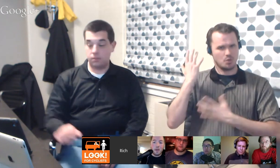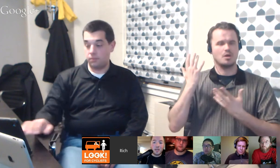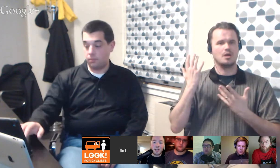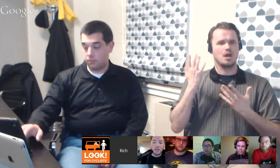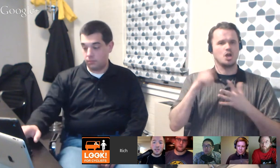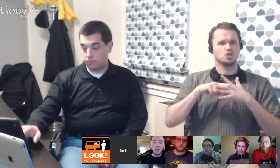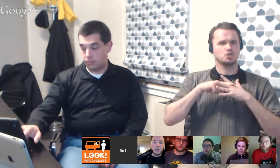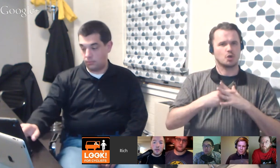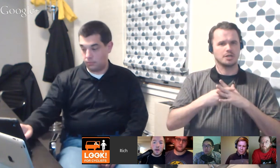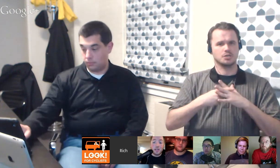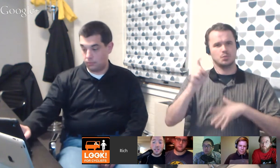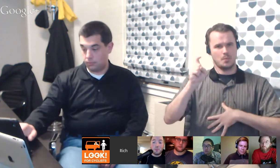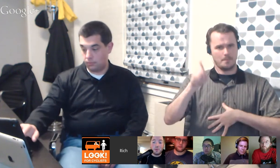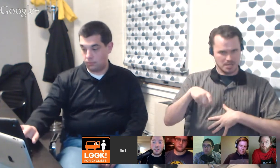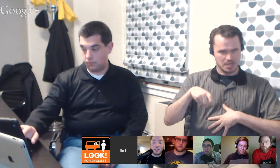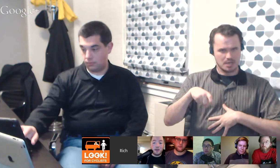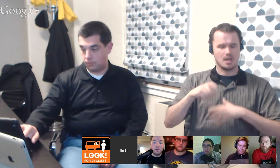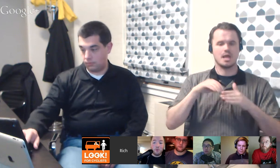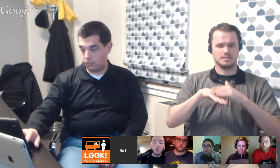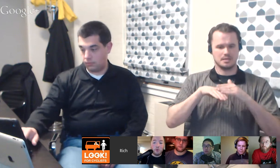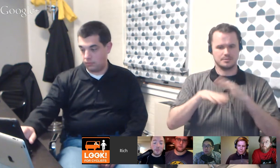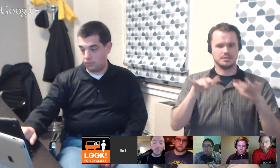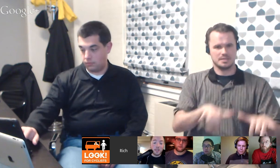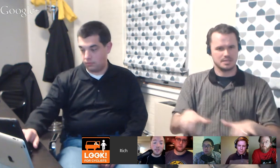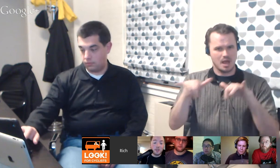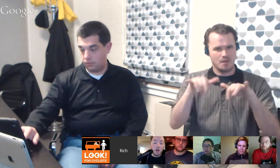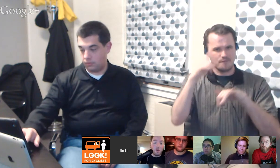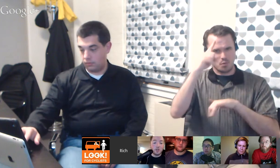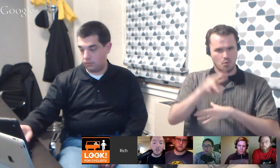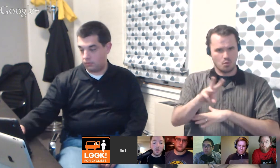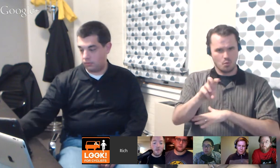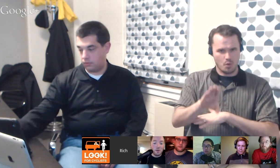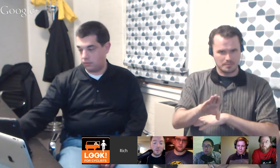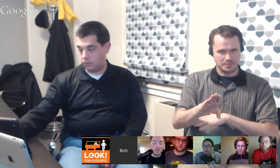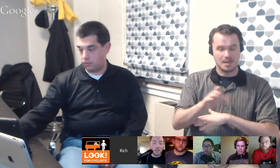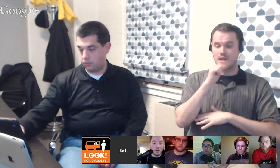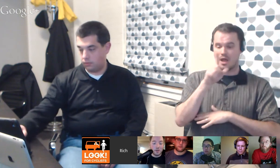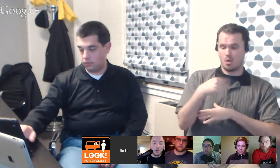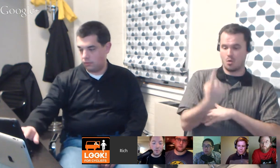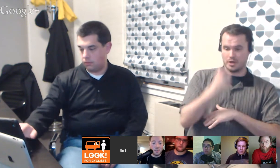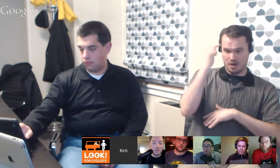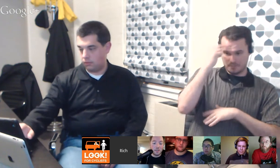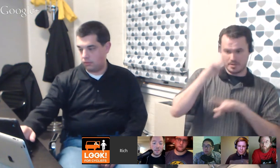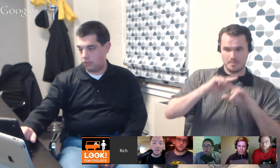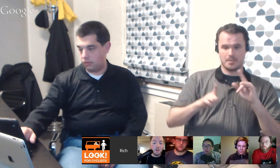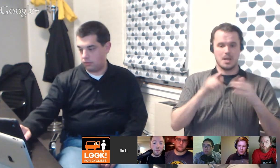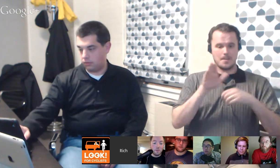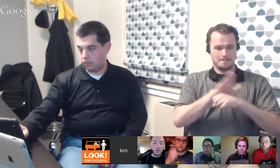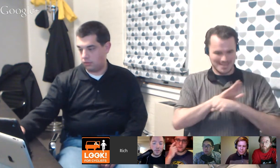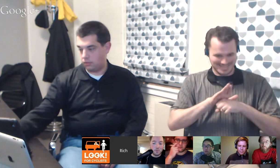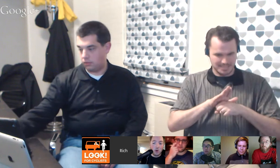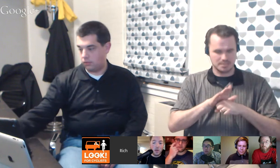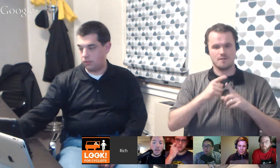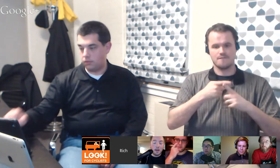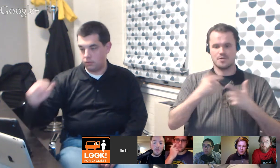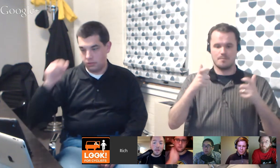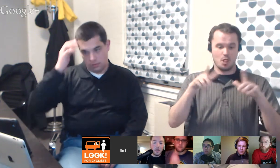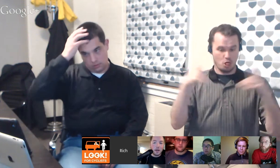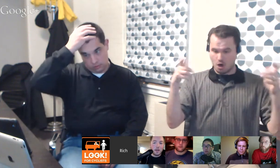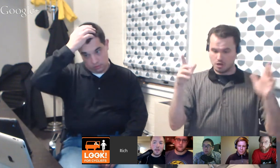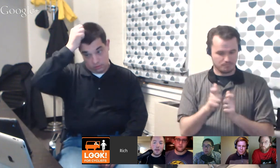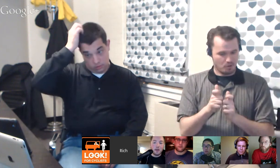starting to mandate accessibility standards for websites, not just government websites, but also businesses from large to small. And